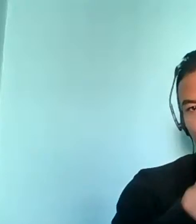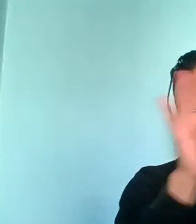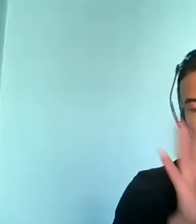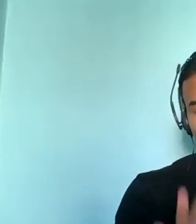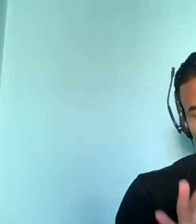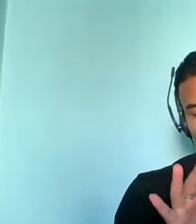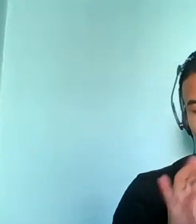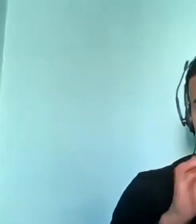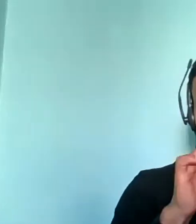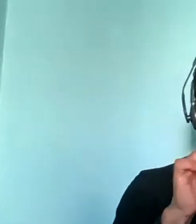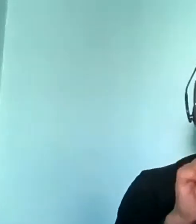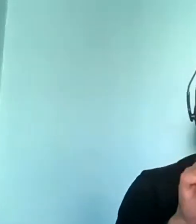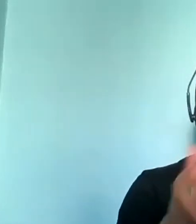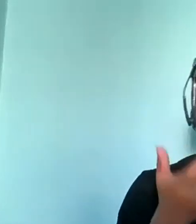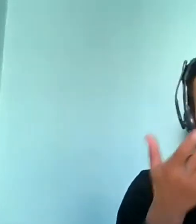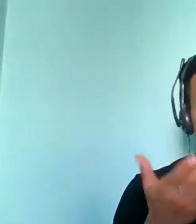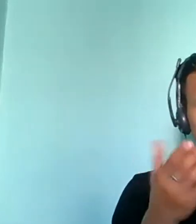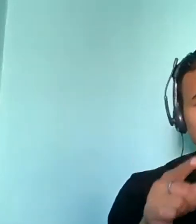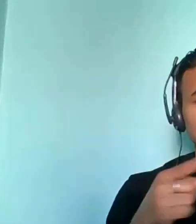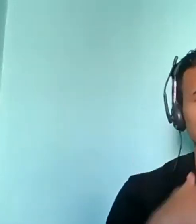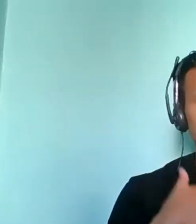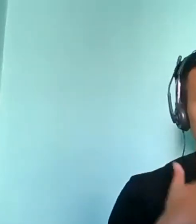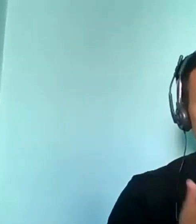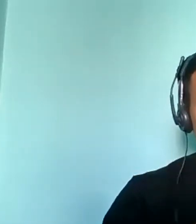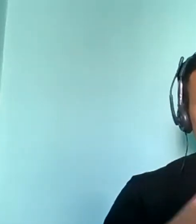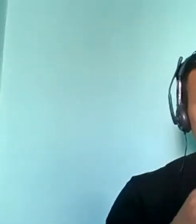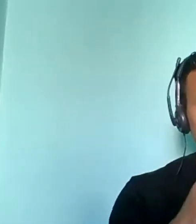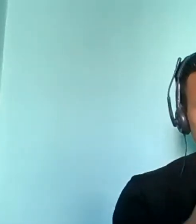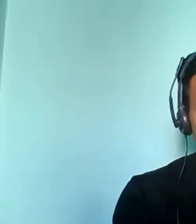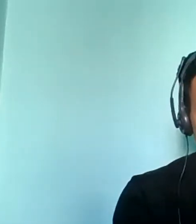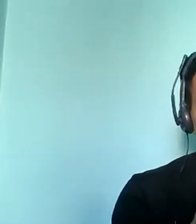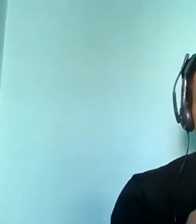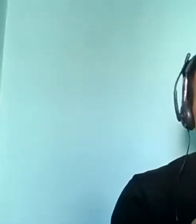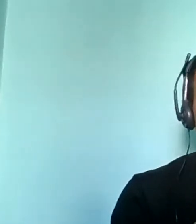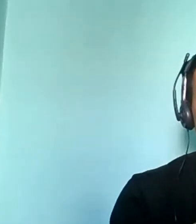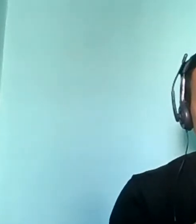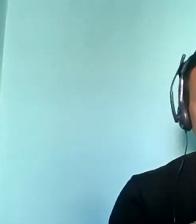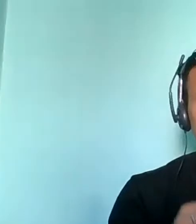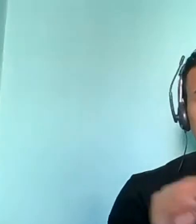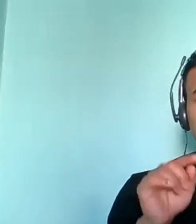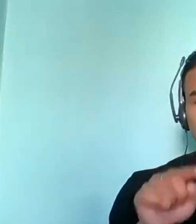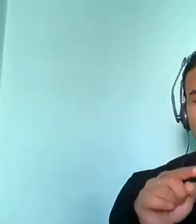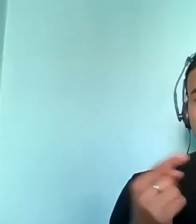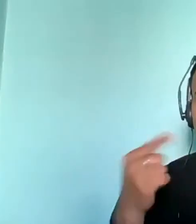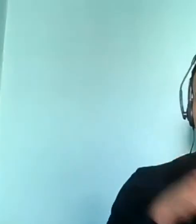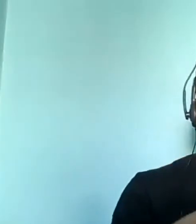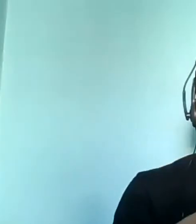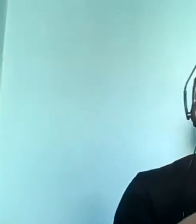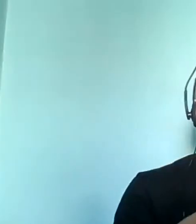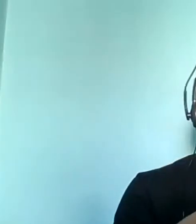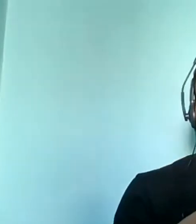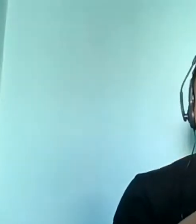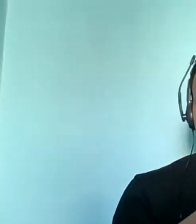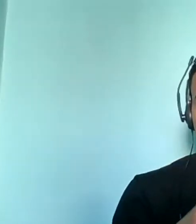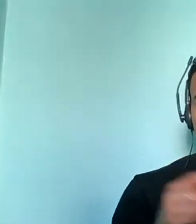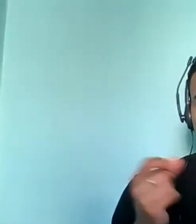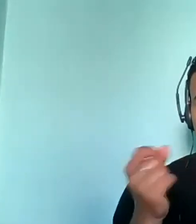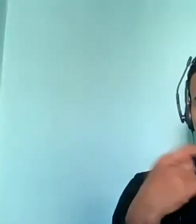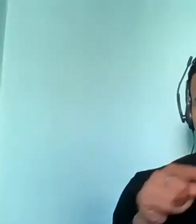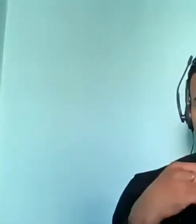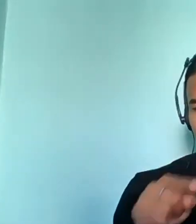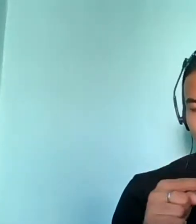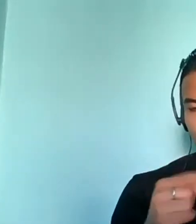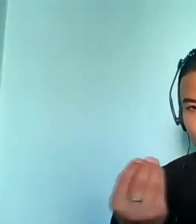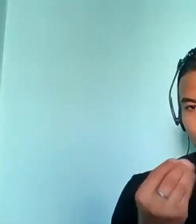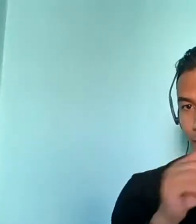session. I would kindly suggest that you start writing questions in the chat if you have any